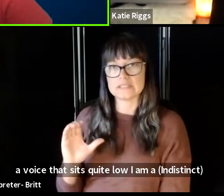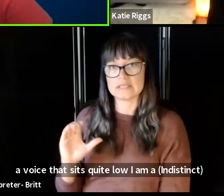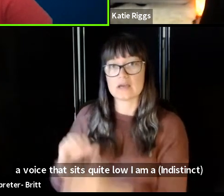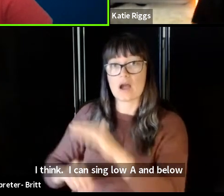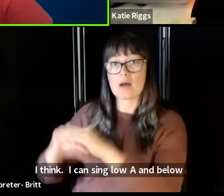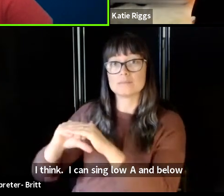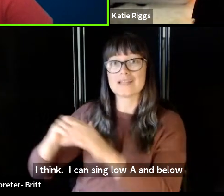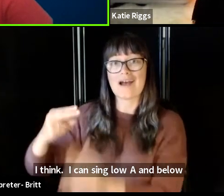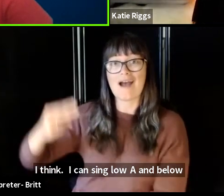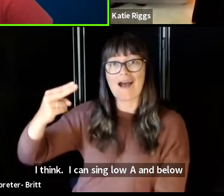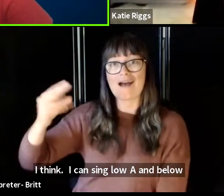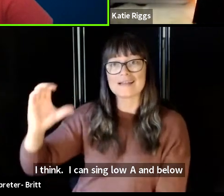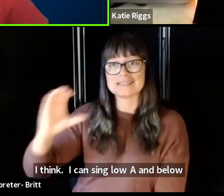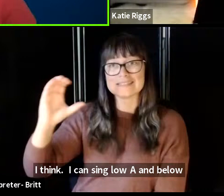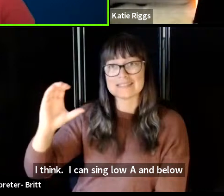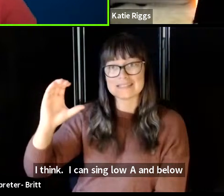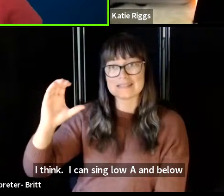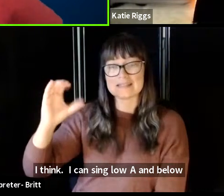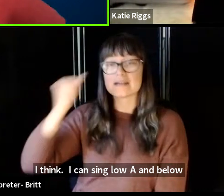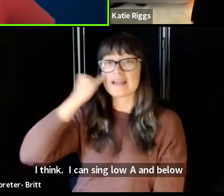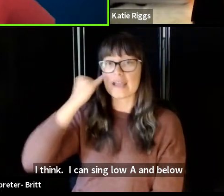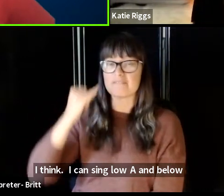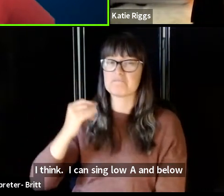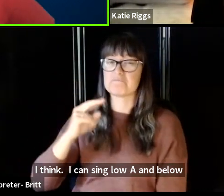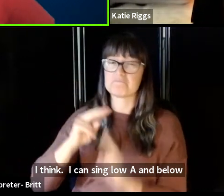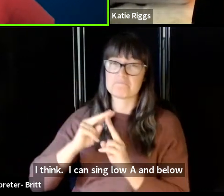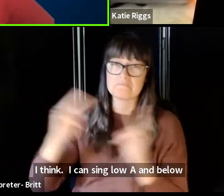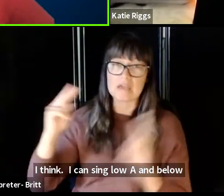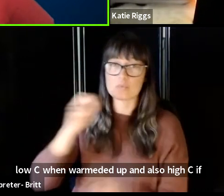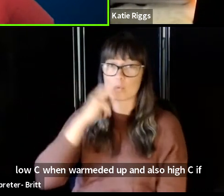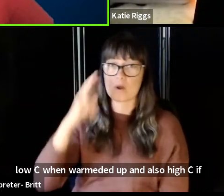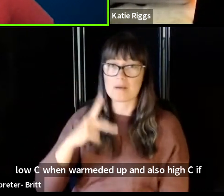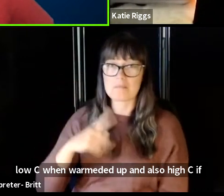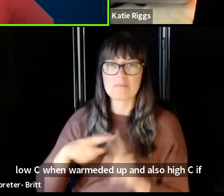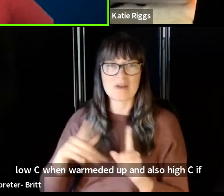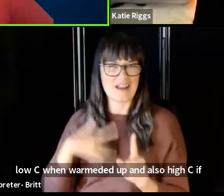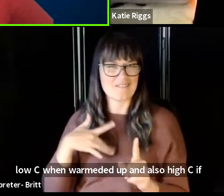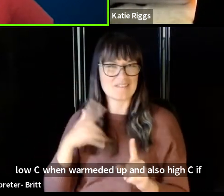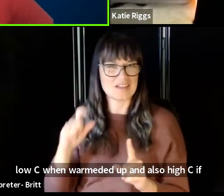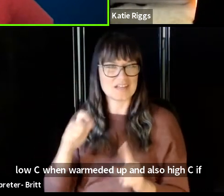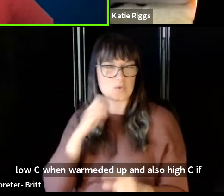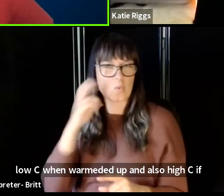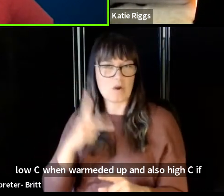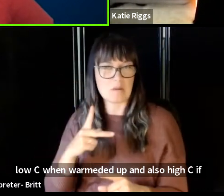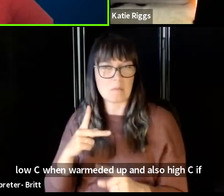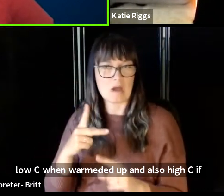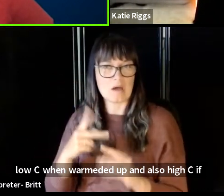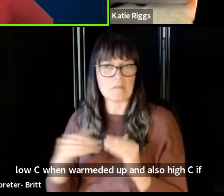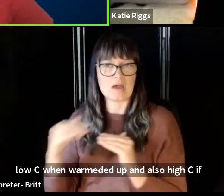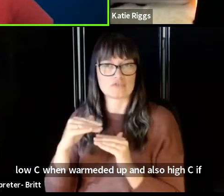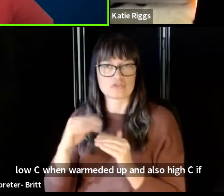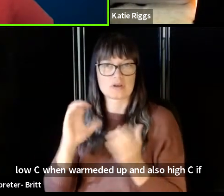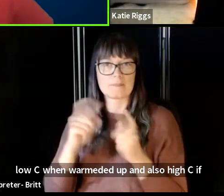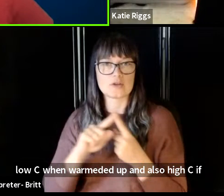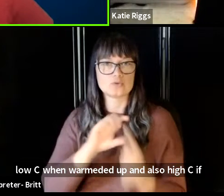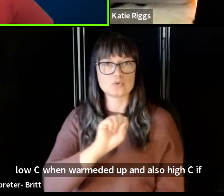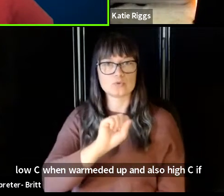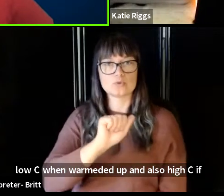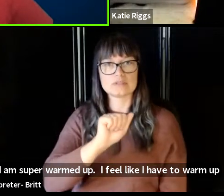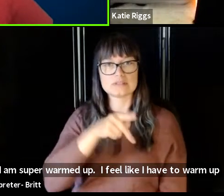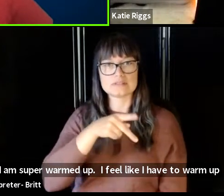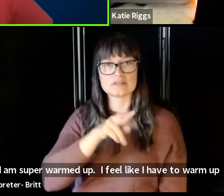C. If I'm super warmed up, I feel like I need to warm up extra or more than my soprano counterparts. Is this